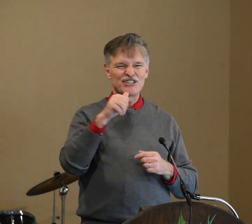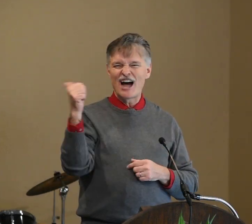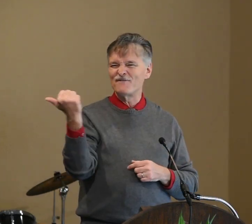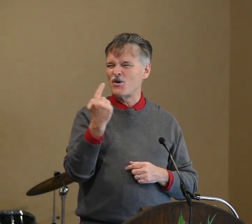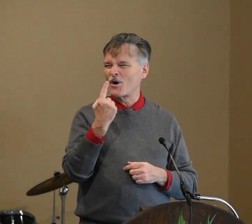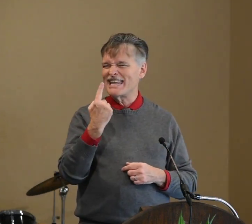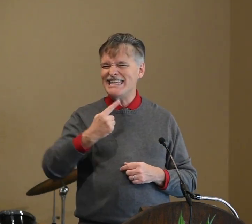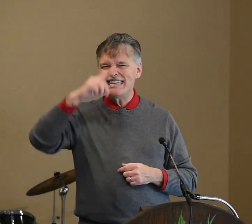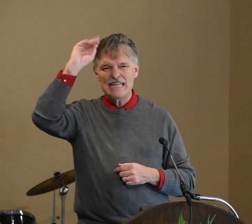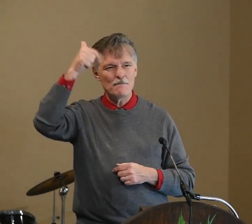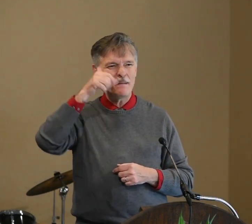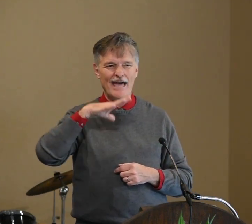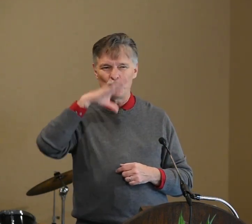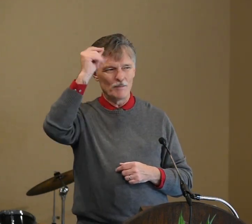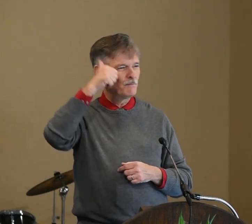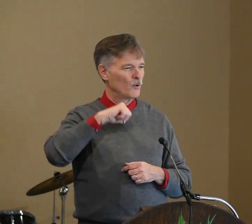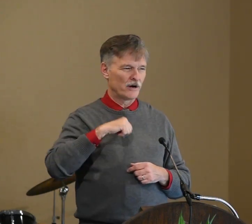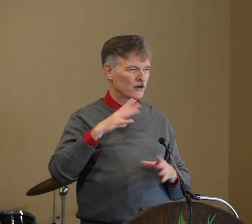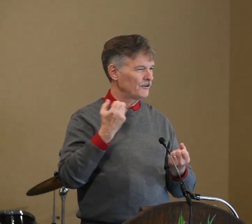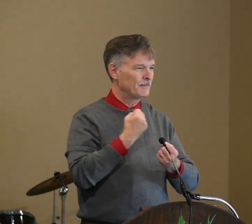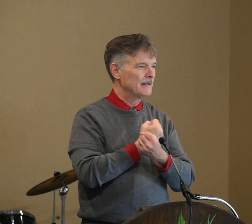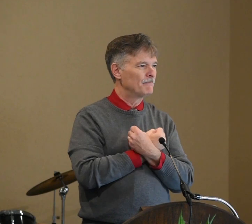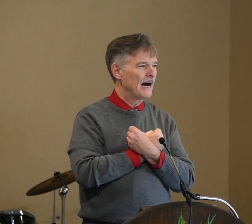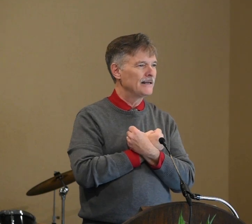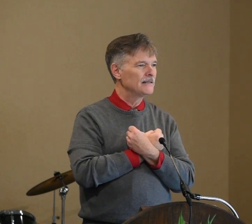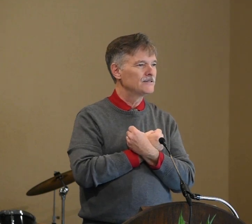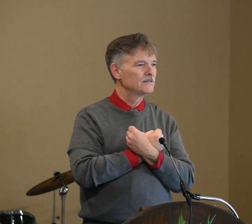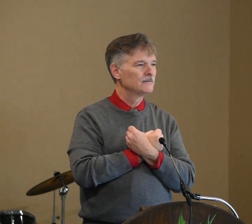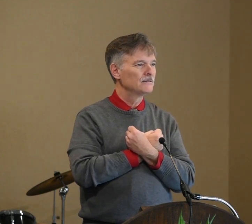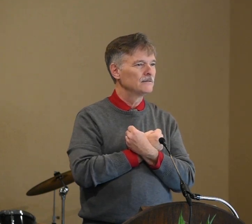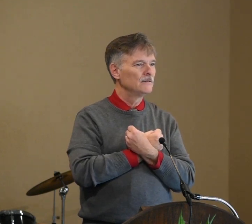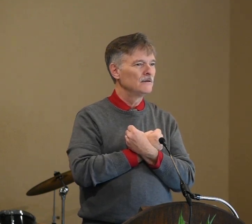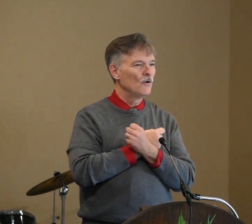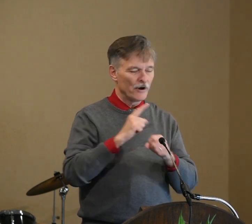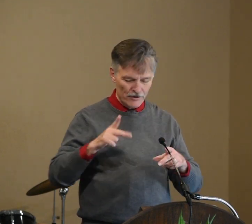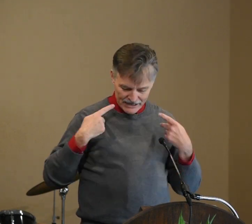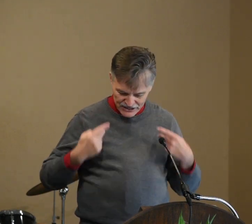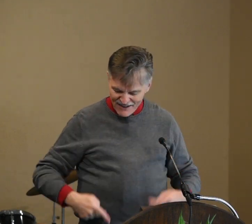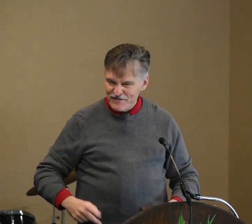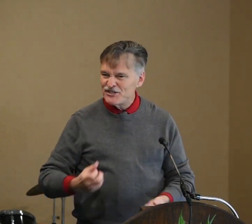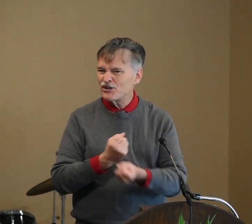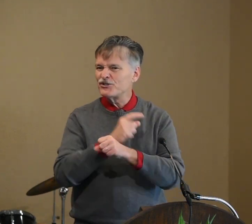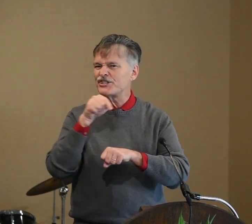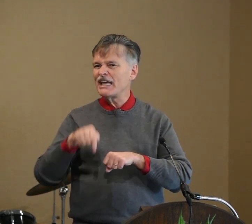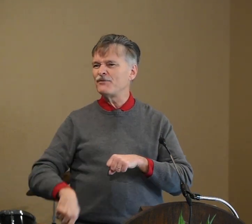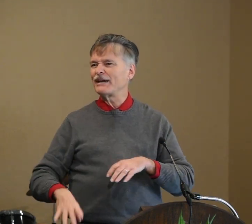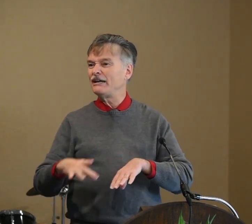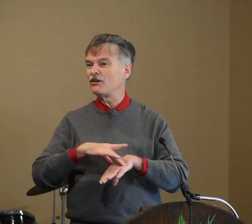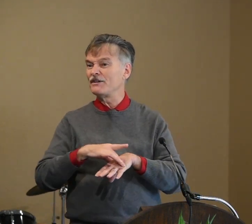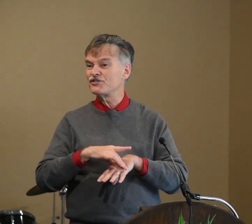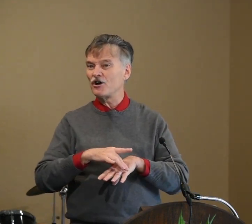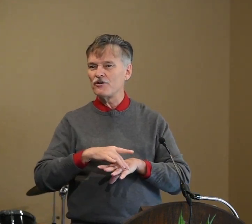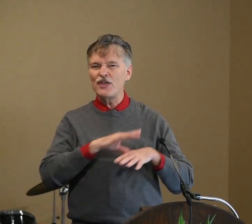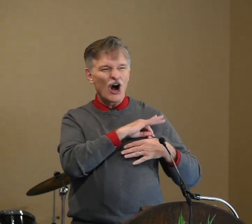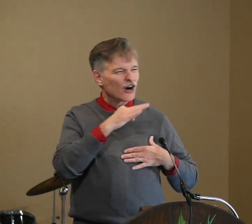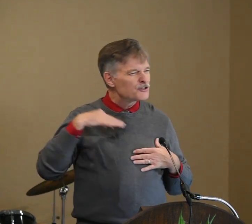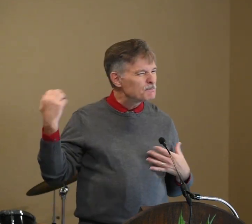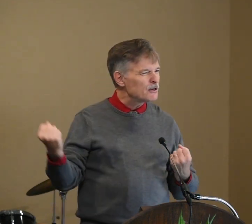not for any man, woman, boy, or girl to be in bondage. Whether it is physical slavery here on this earth or